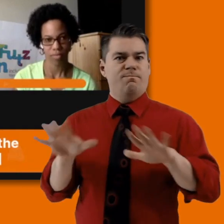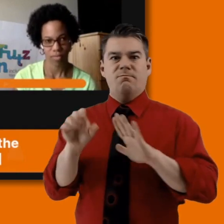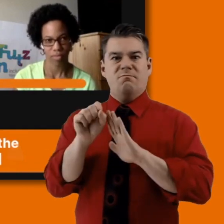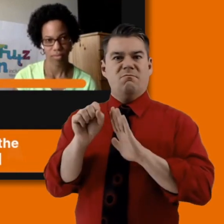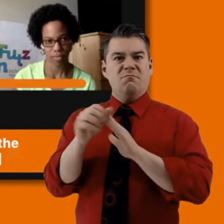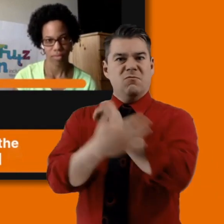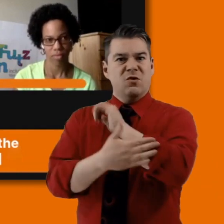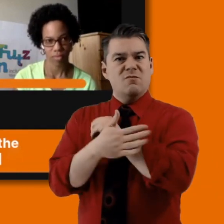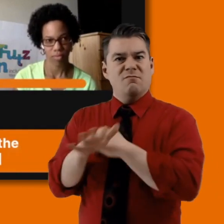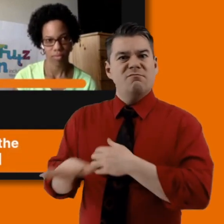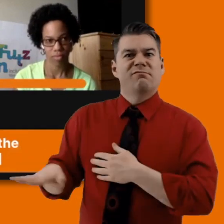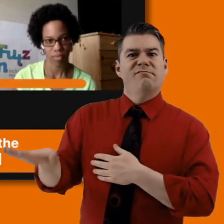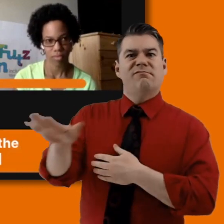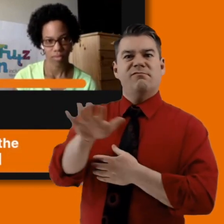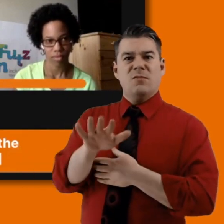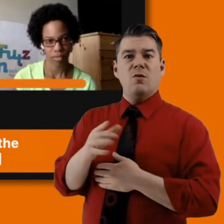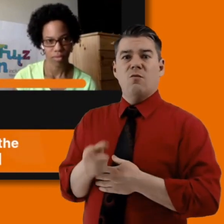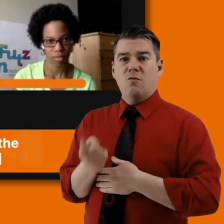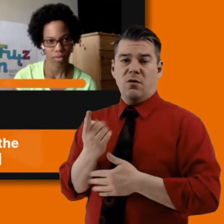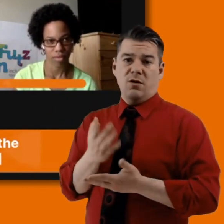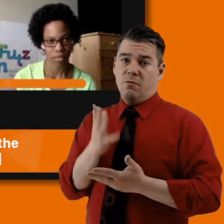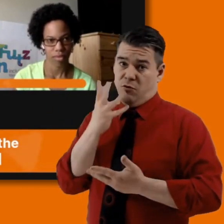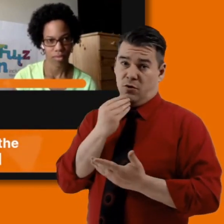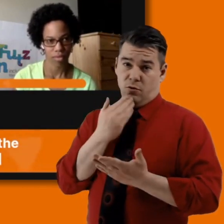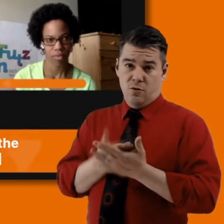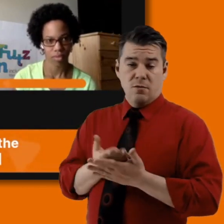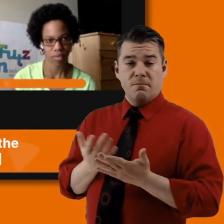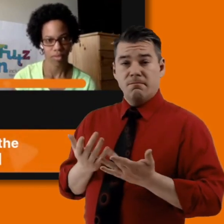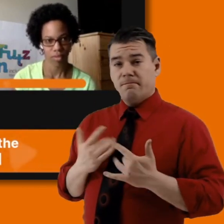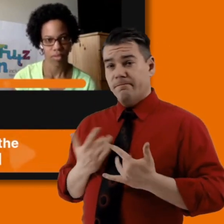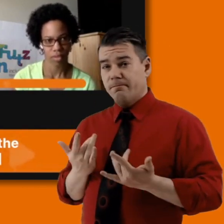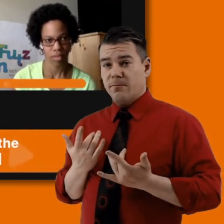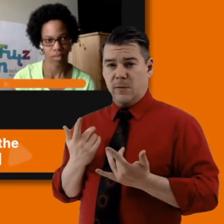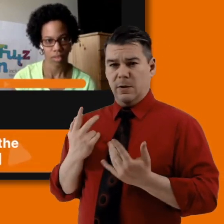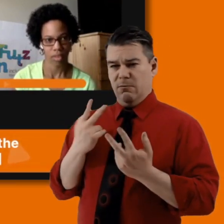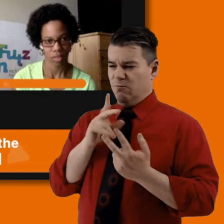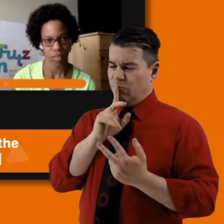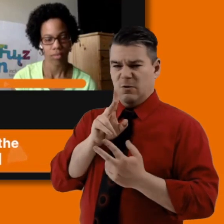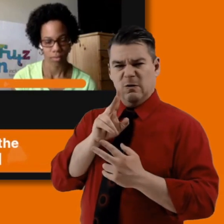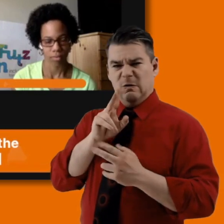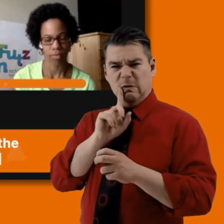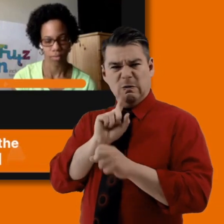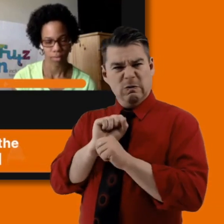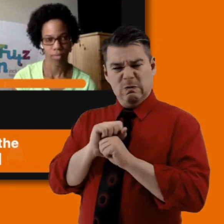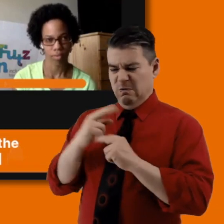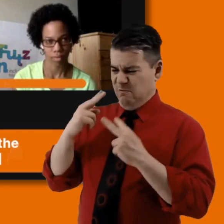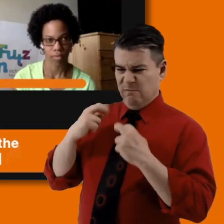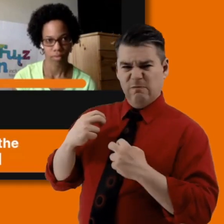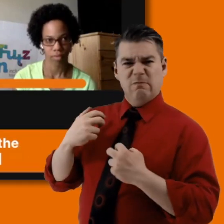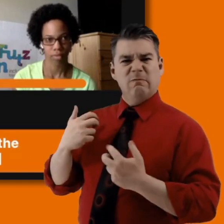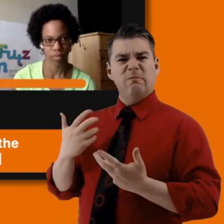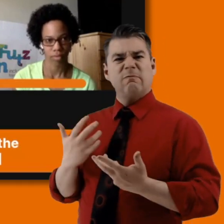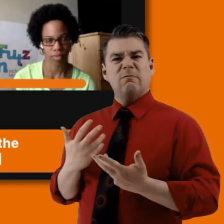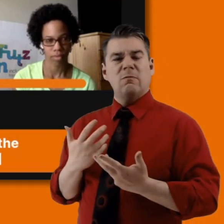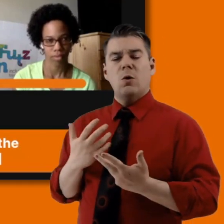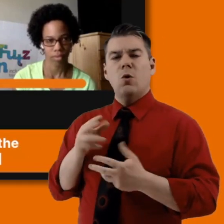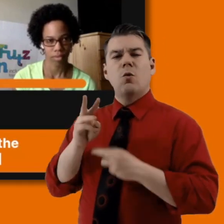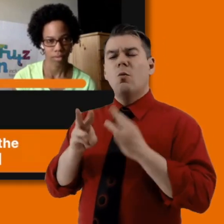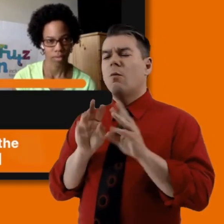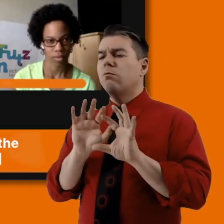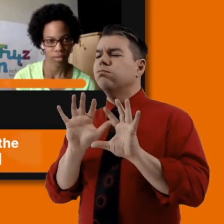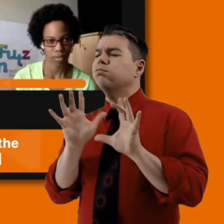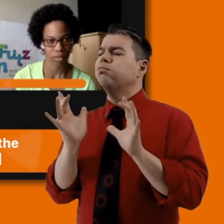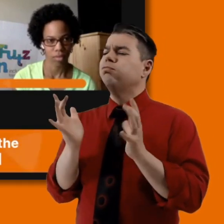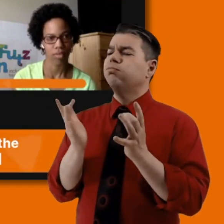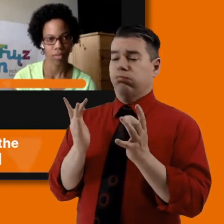we took one of the things that we're pretty good at is taking a really hard look at ourselves. What's happening in the world, and what's our